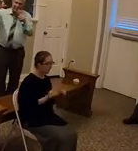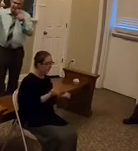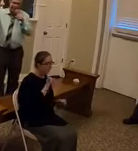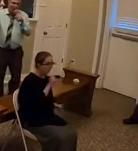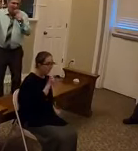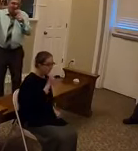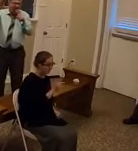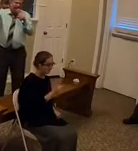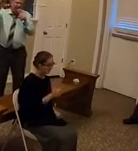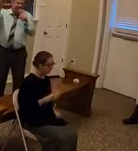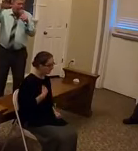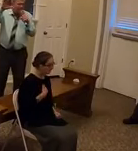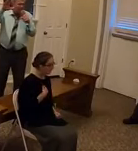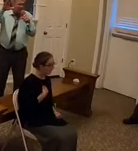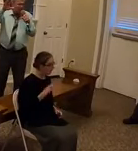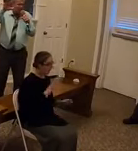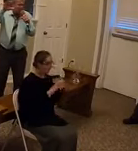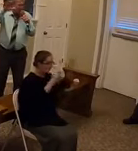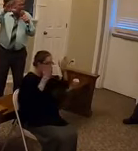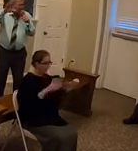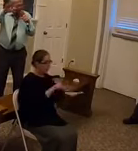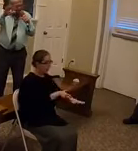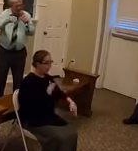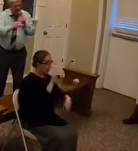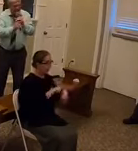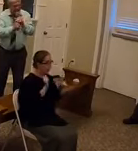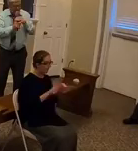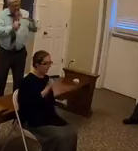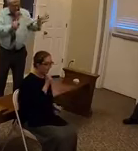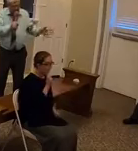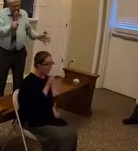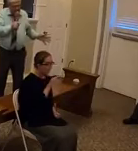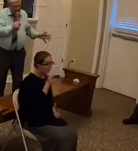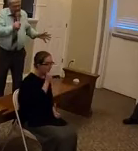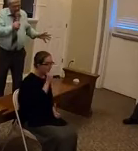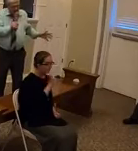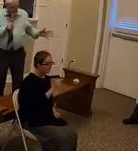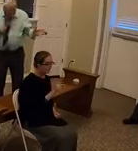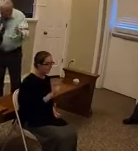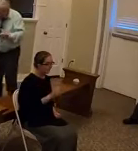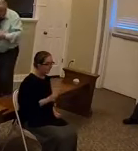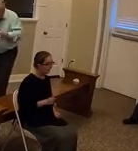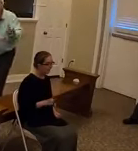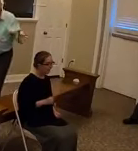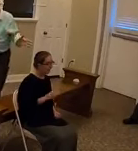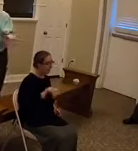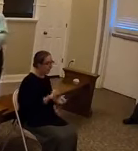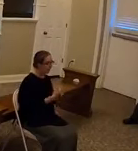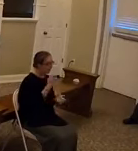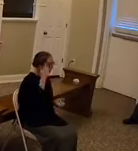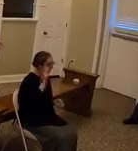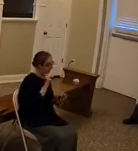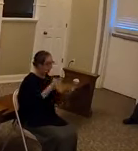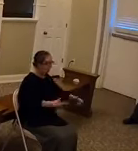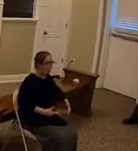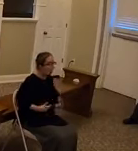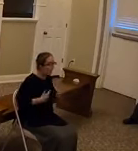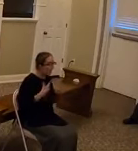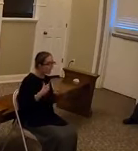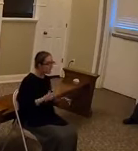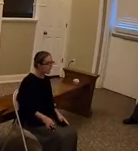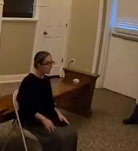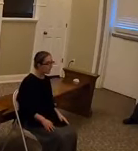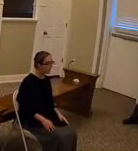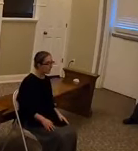can't explain that. I've been a builder for a long time. I cannot explain that. All I know is if there's no life there,